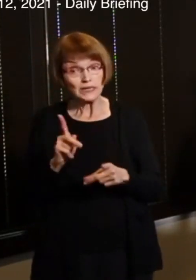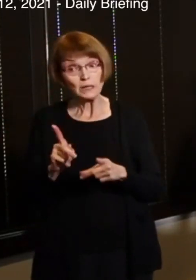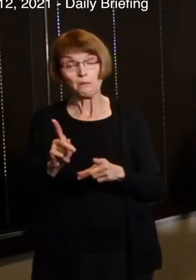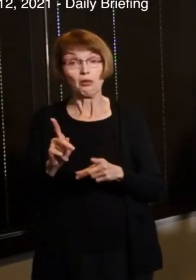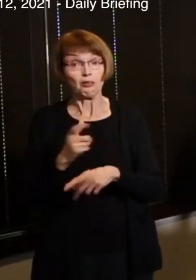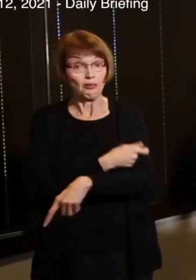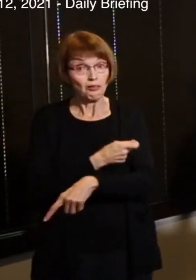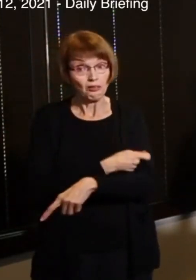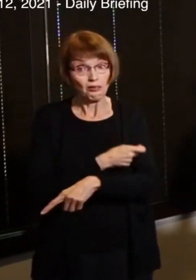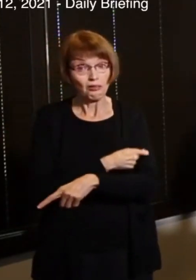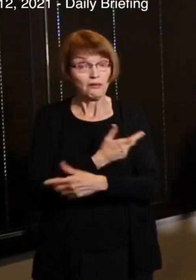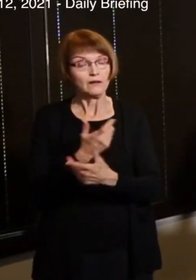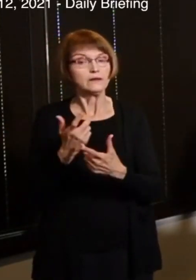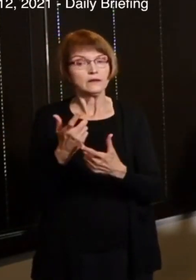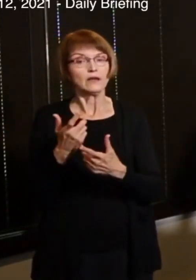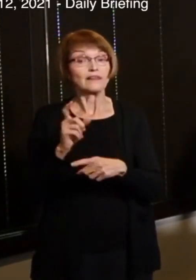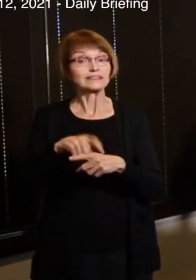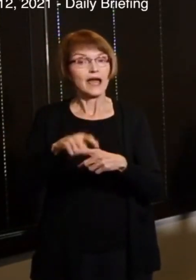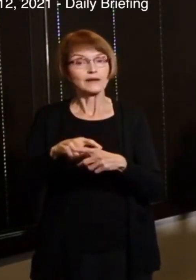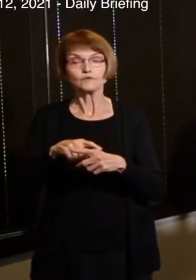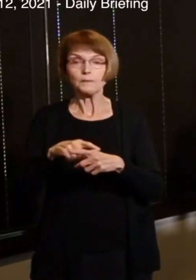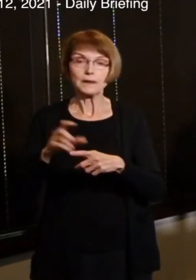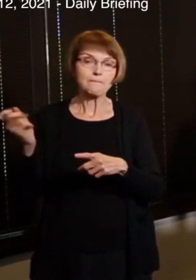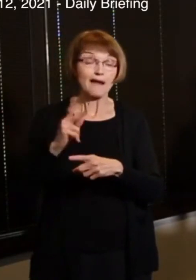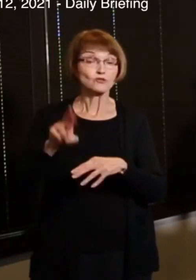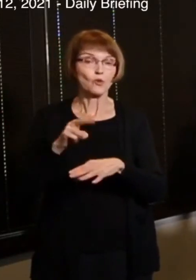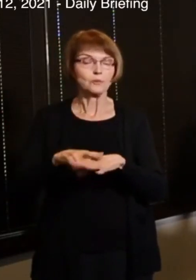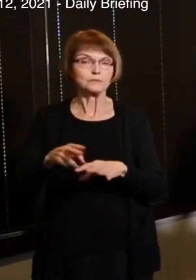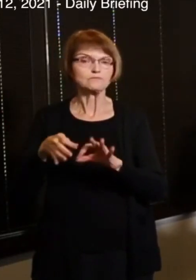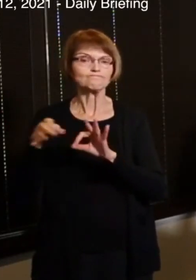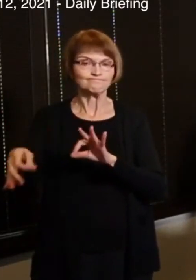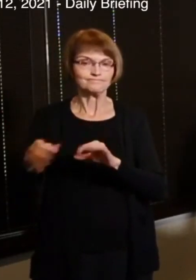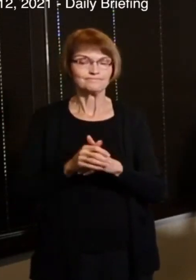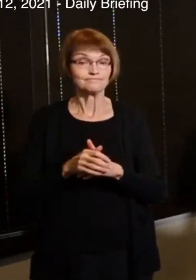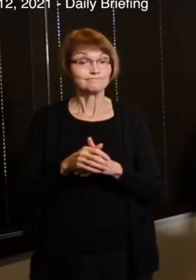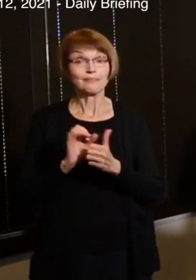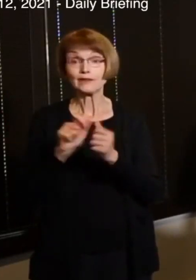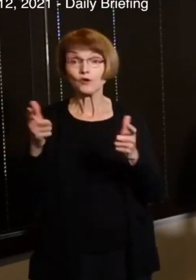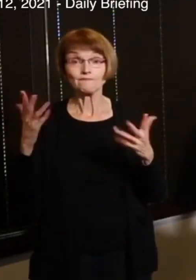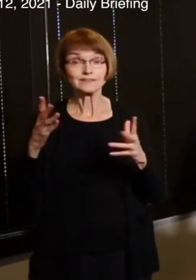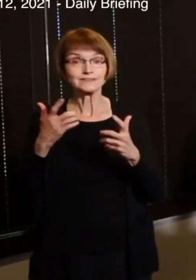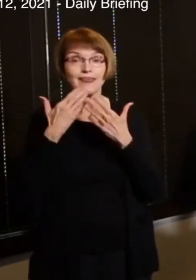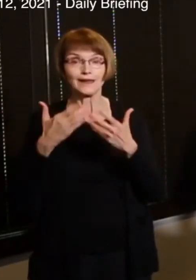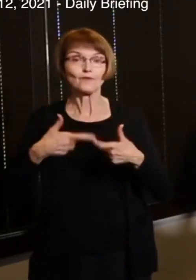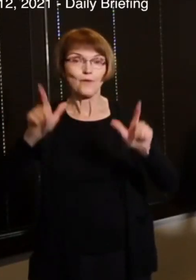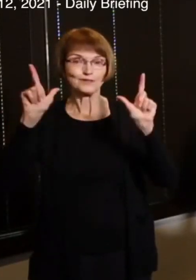that to be shorter. That's the only question we received today. Thanks for watching.